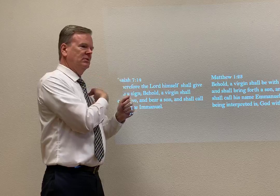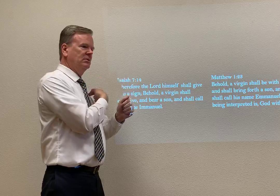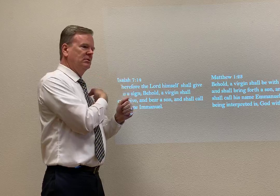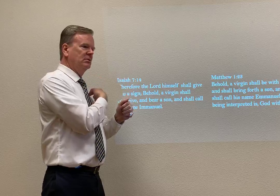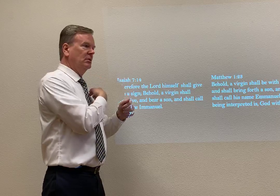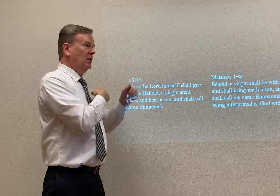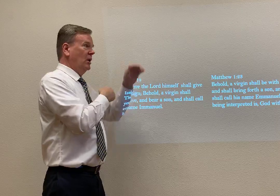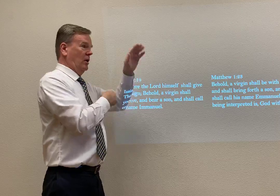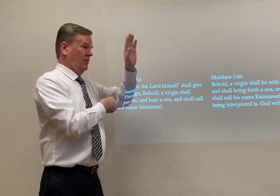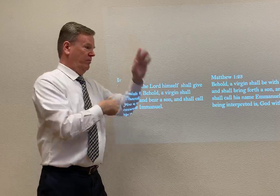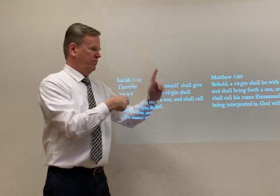God with us. That's Emmanuel.